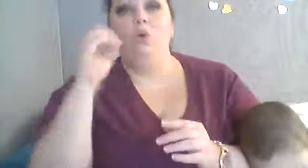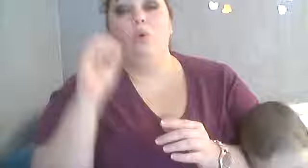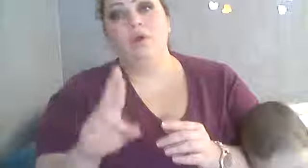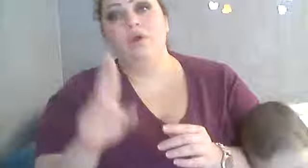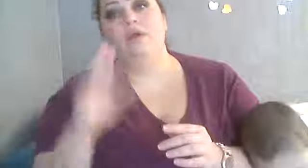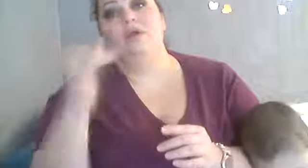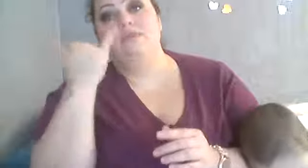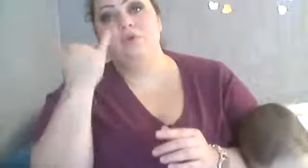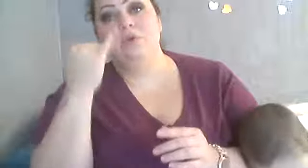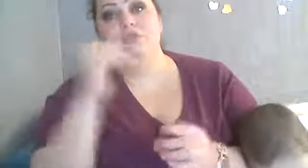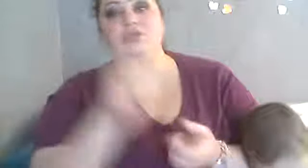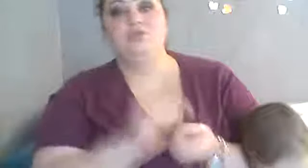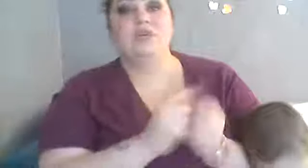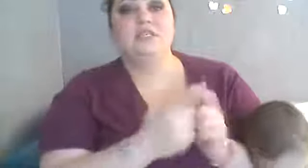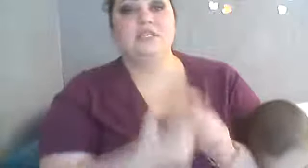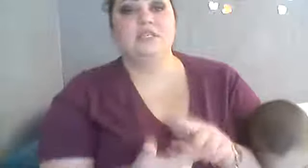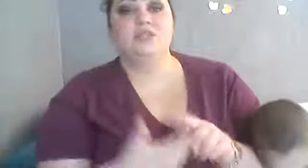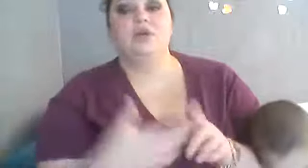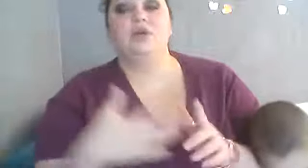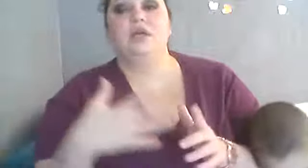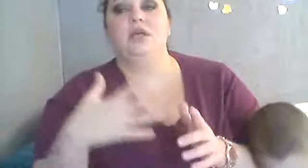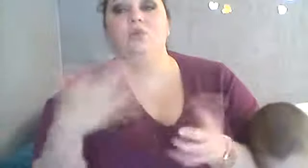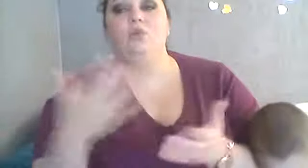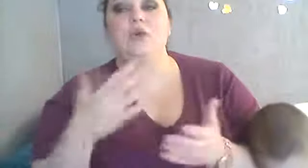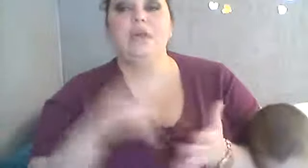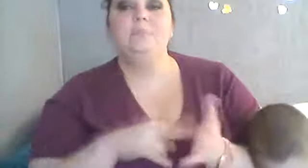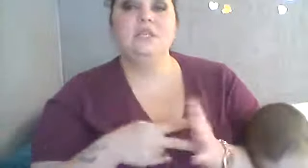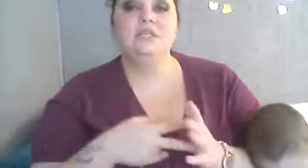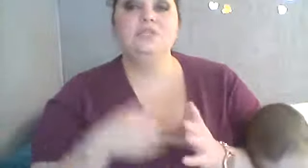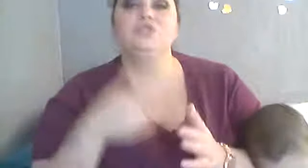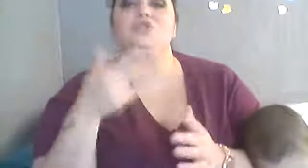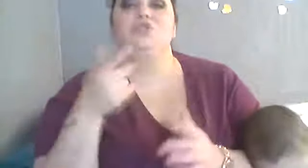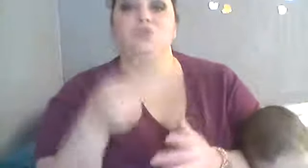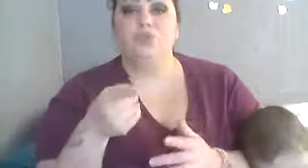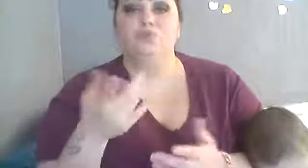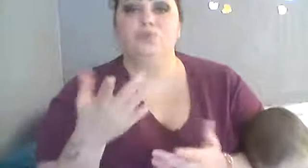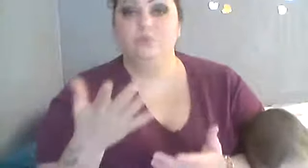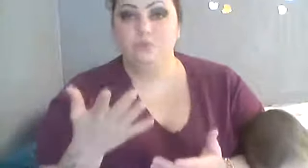or if you're going to translate the song in what it means to you.